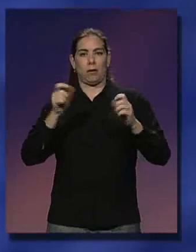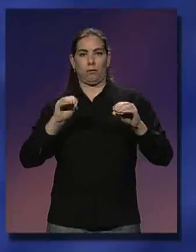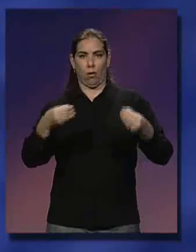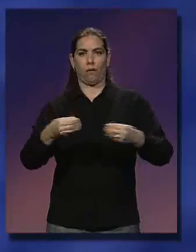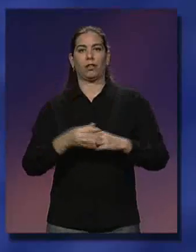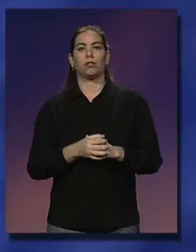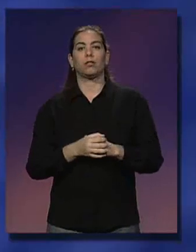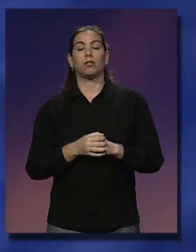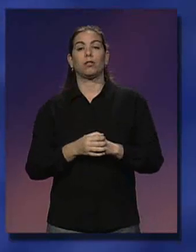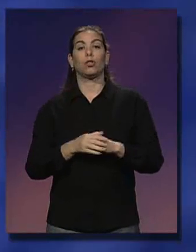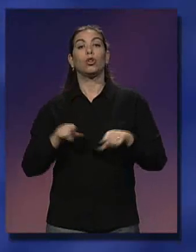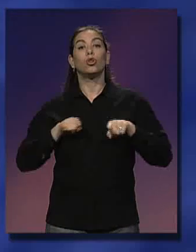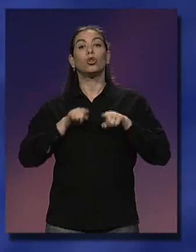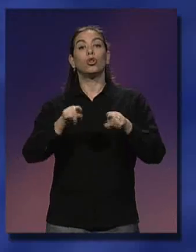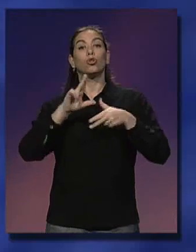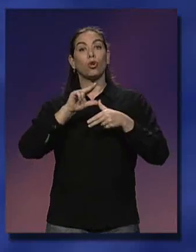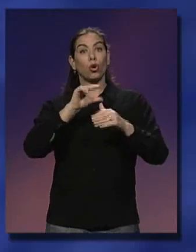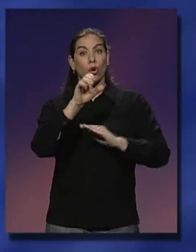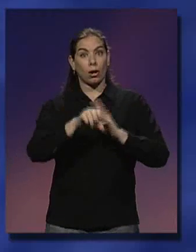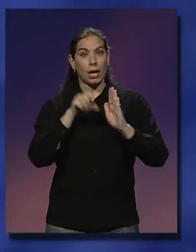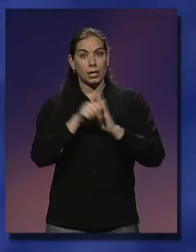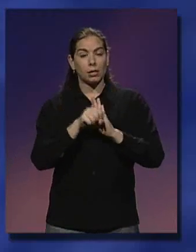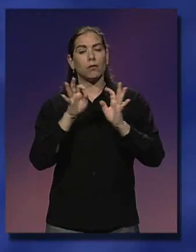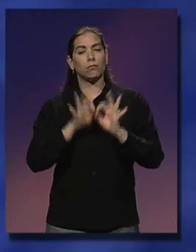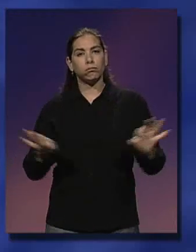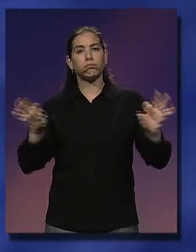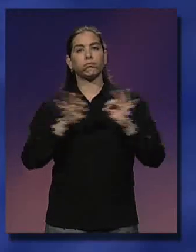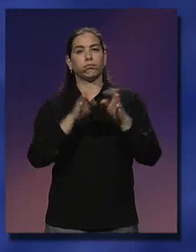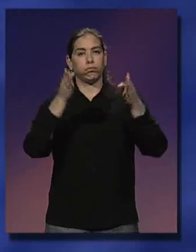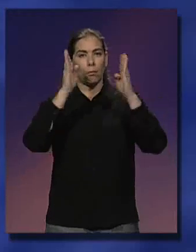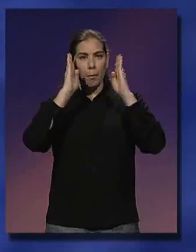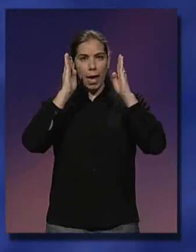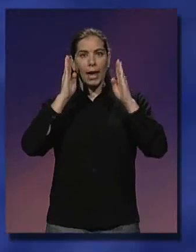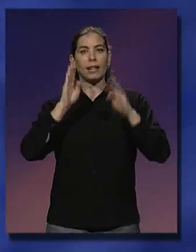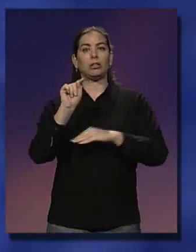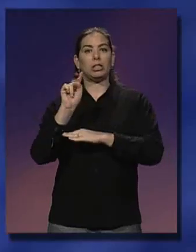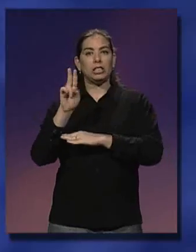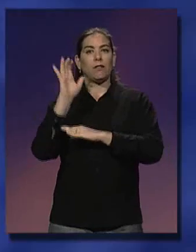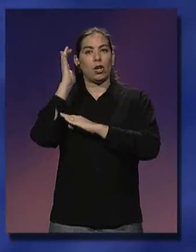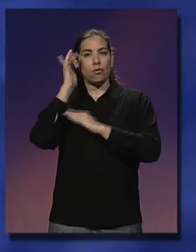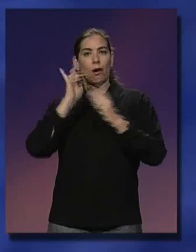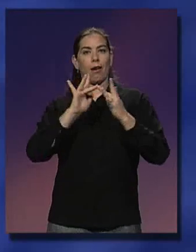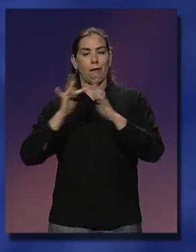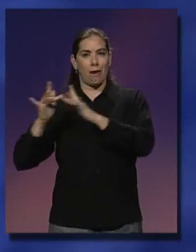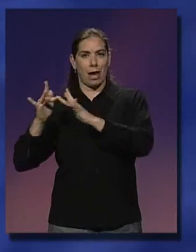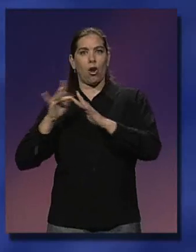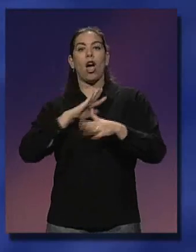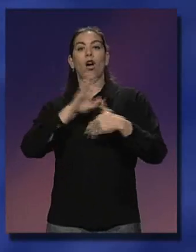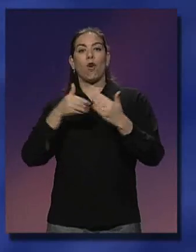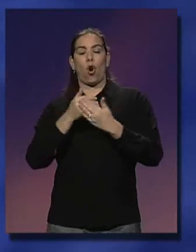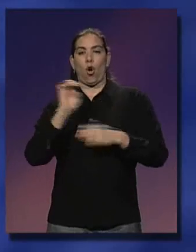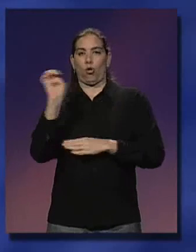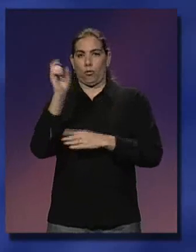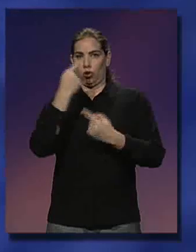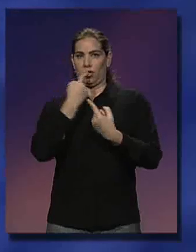During hurricane season, pay attention to official announcements prior to an emergency through local media